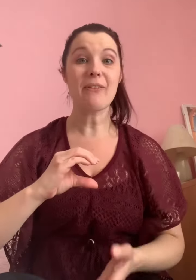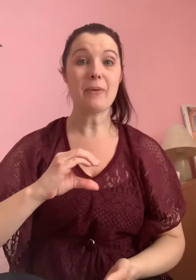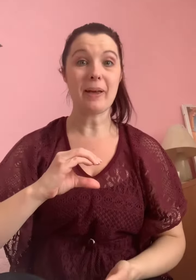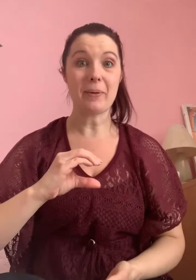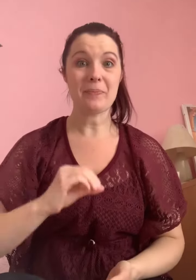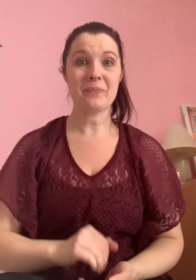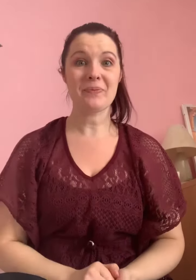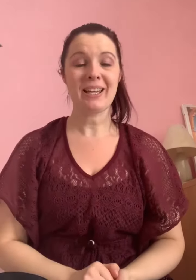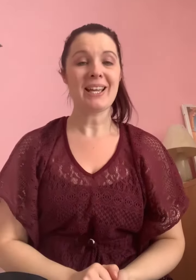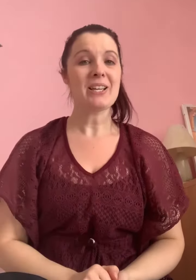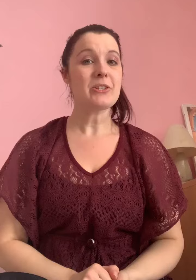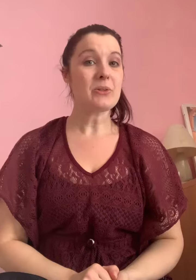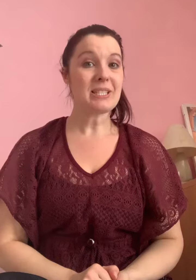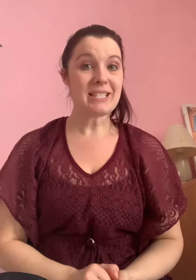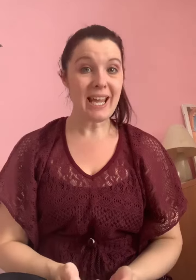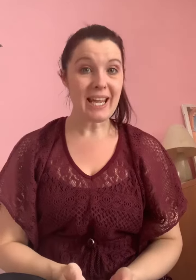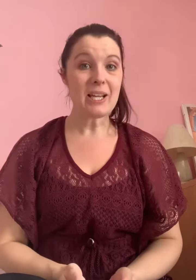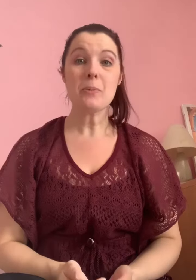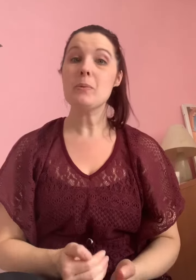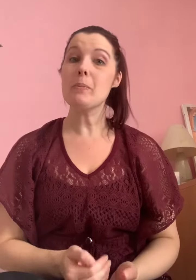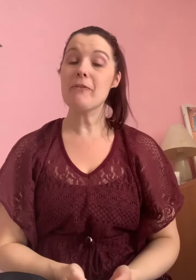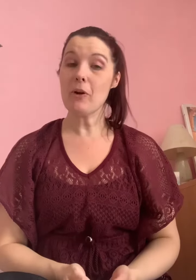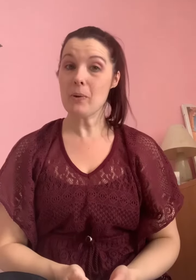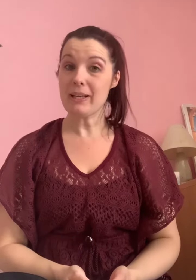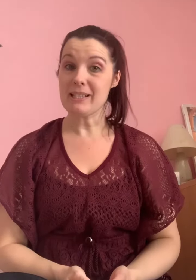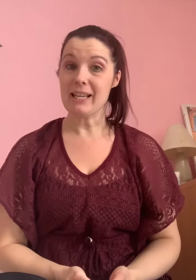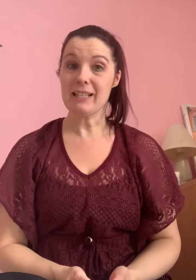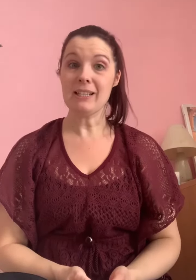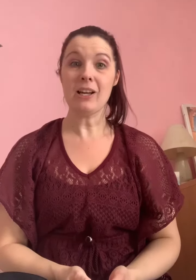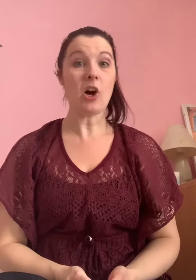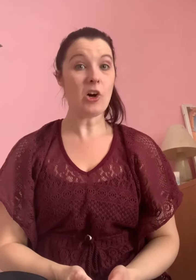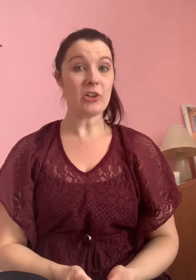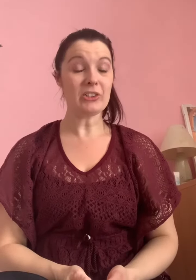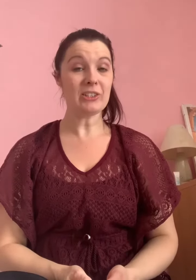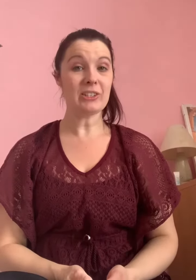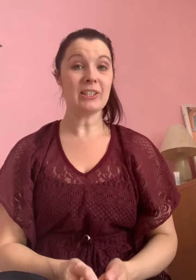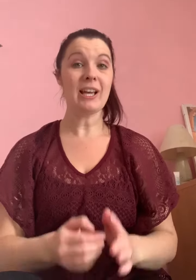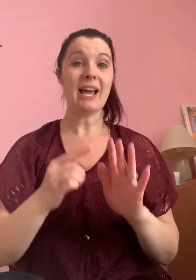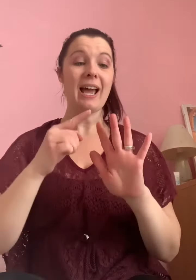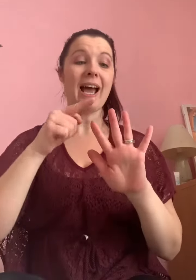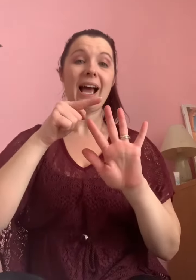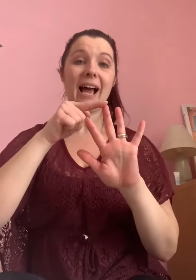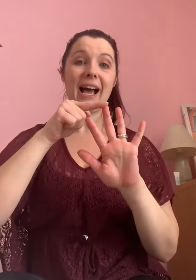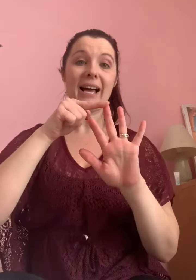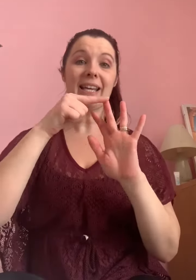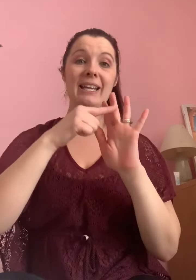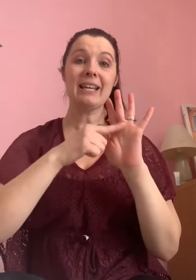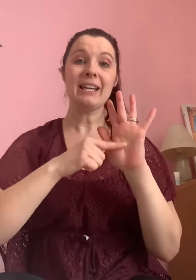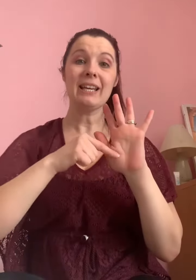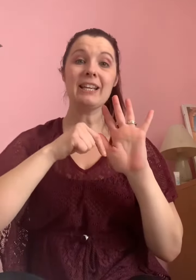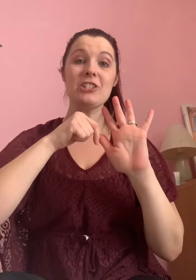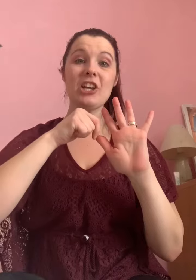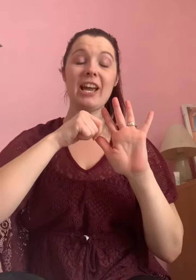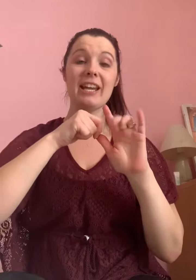alphabet. So today we will be focusing on I, J,